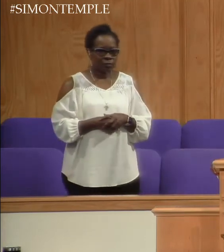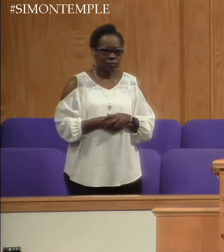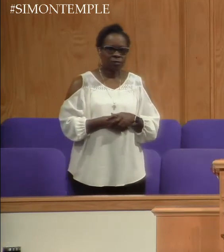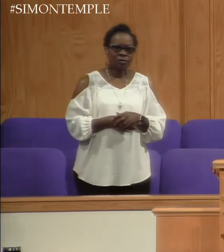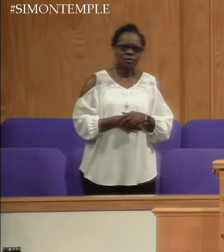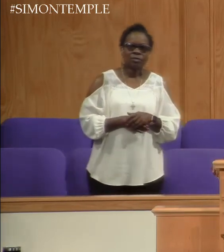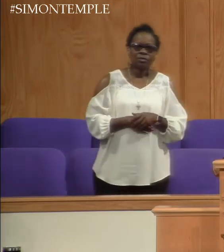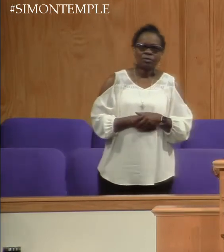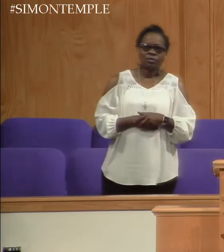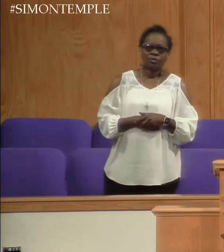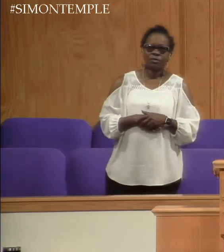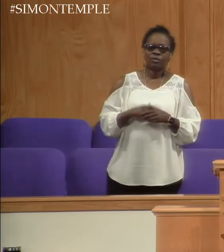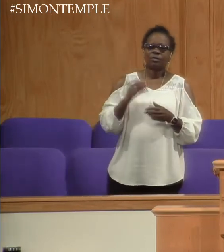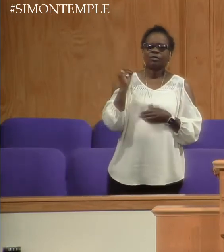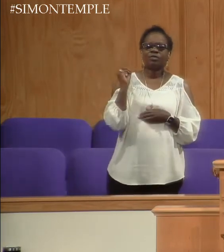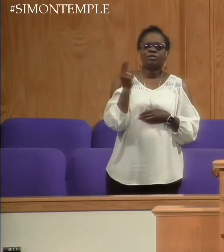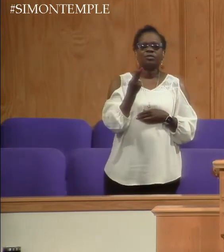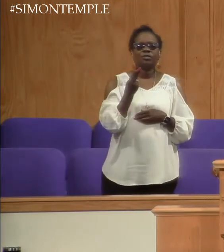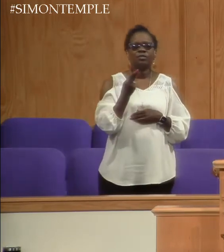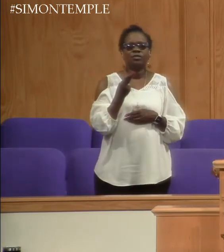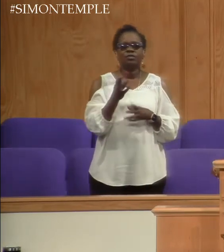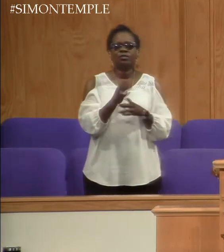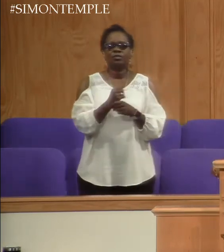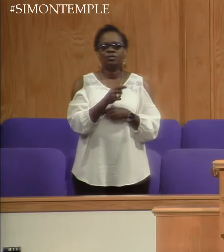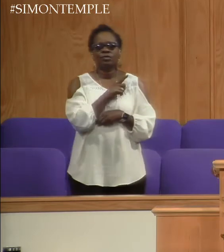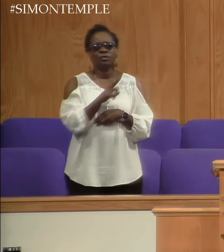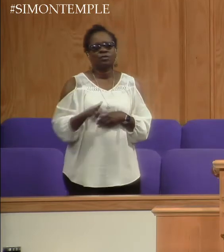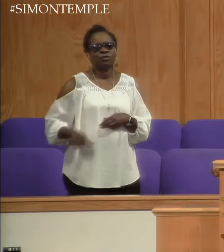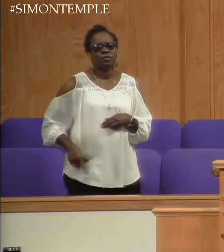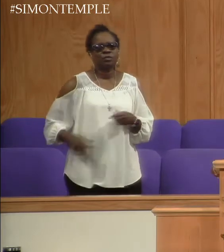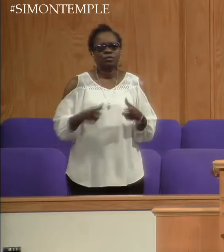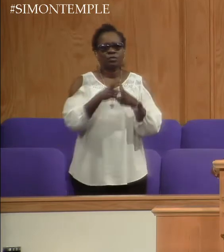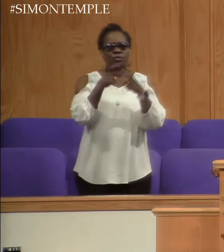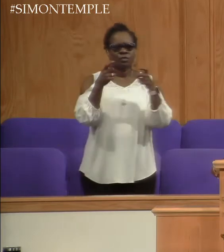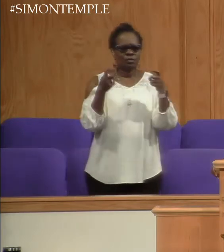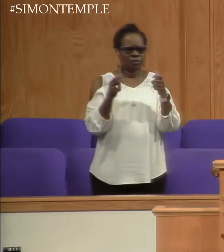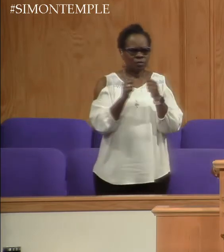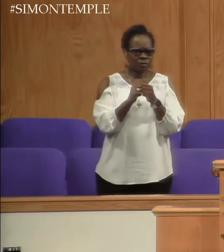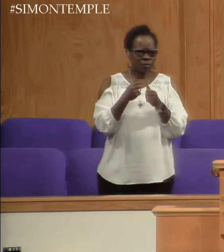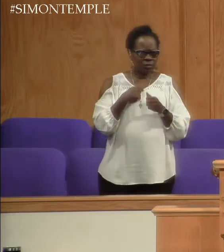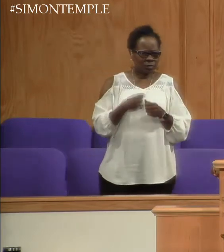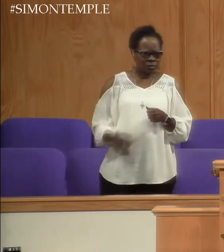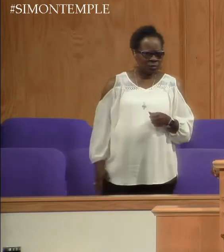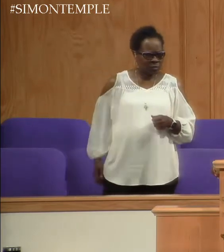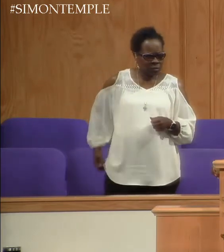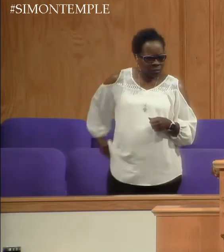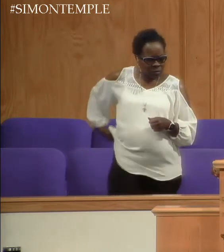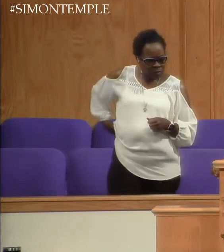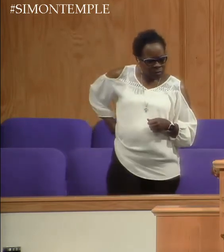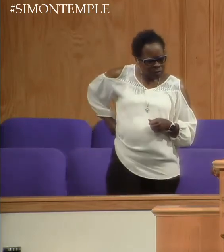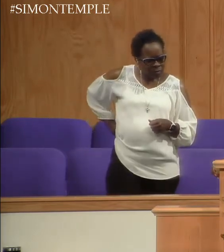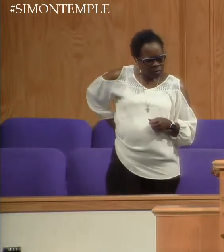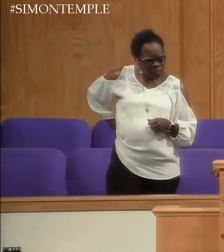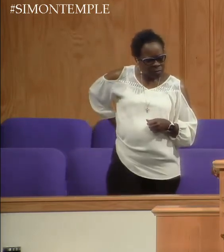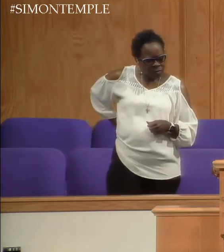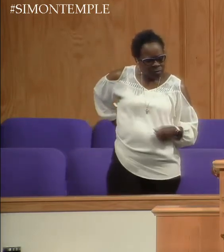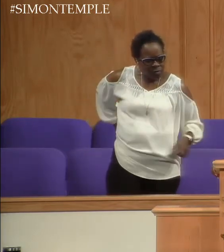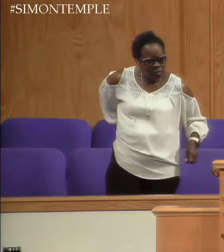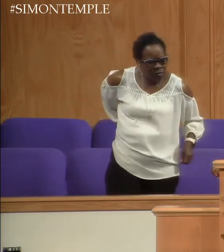magnify the Lord with me and let us exalt his name together. I'm so excited to be here this